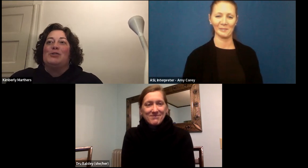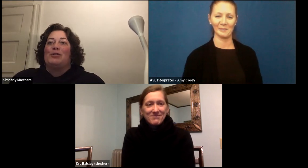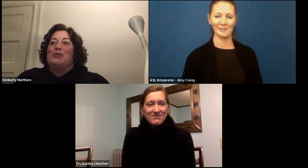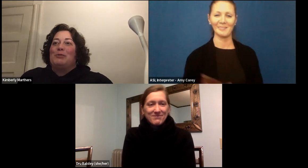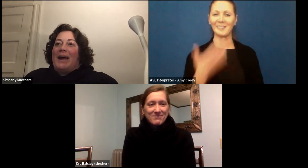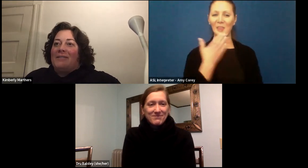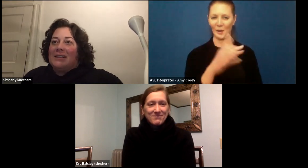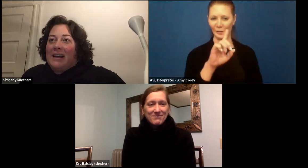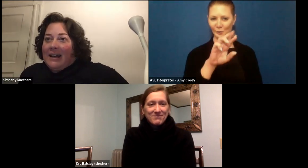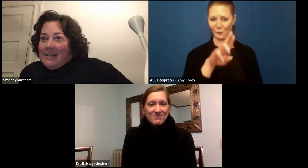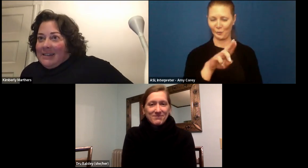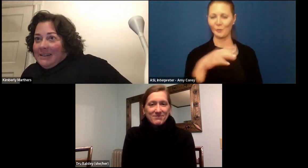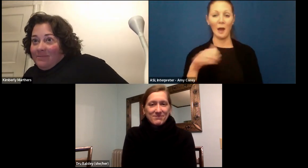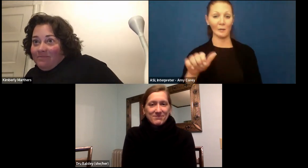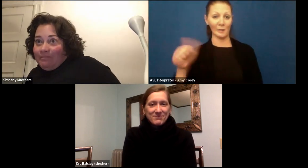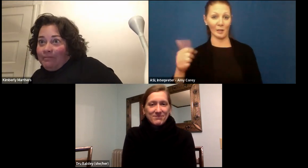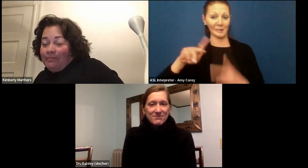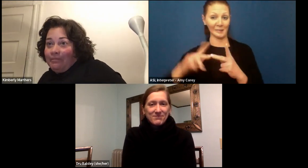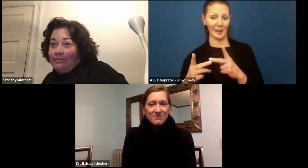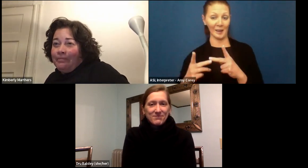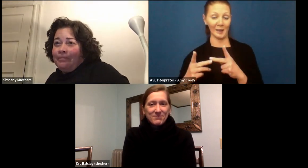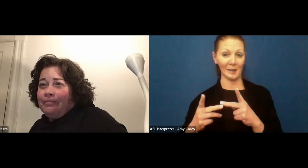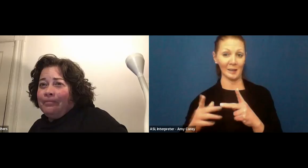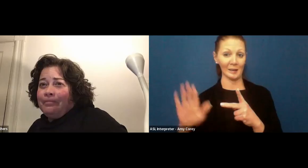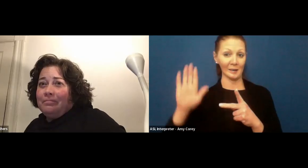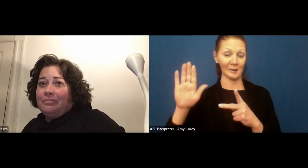Thank you, Drew. Do I have a second?